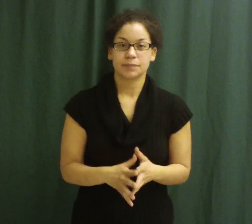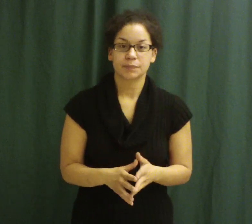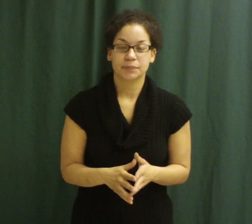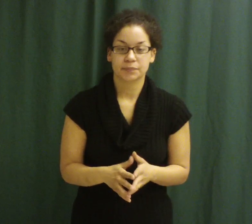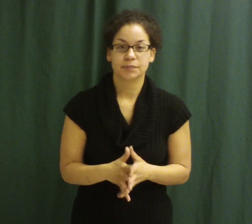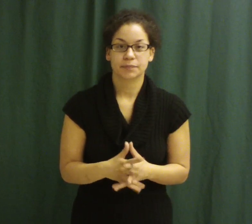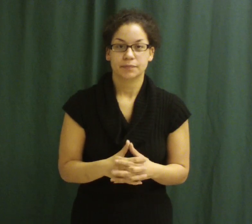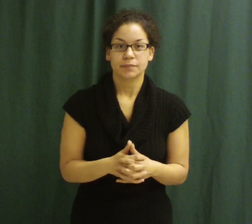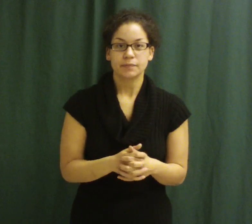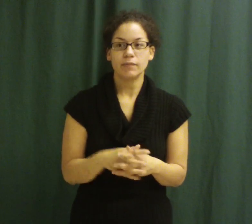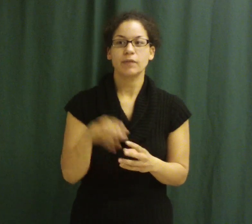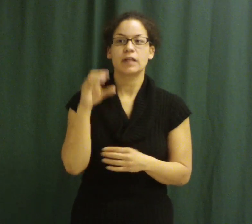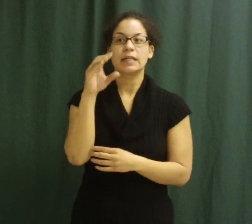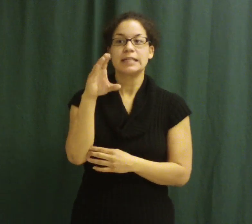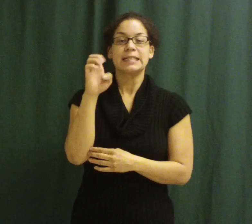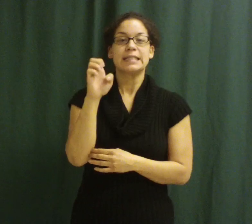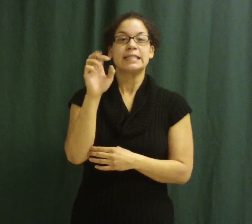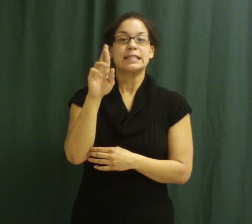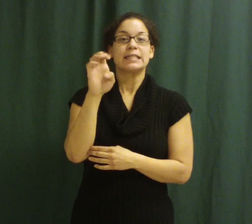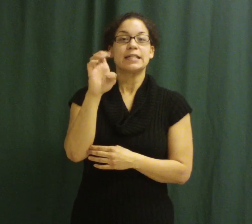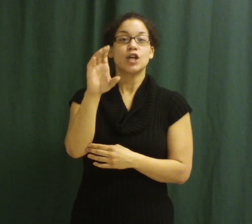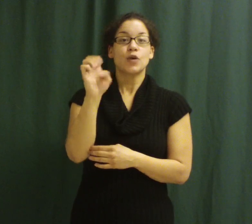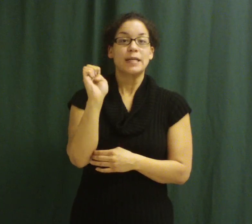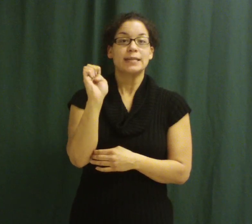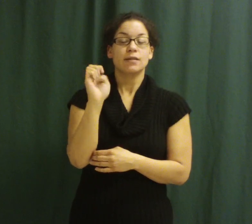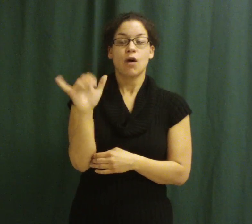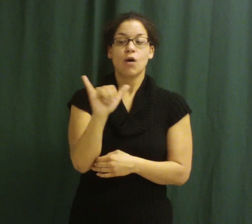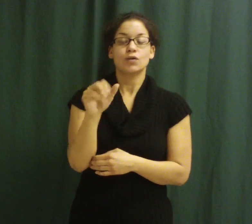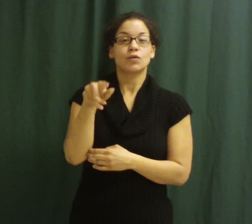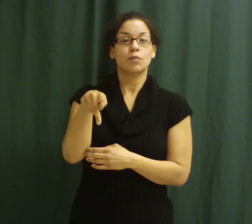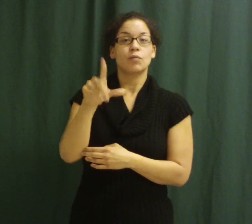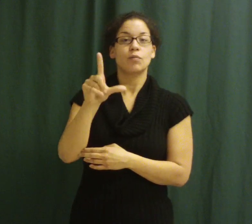Ceres and Pluto are dwarf planets.